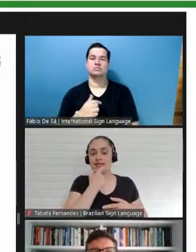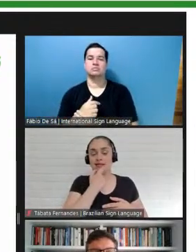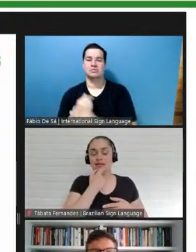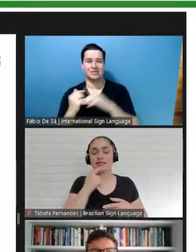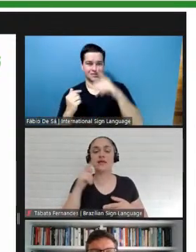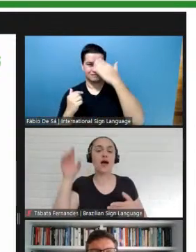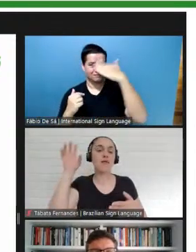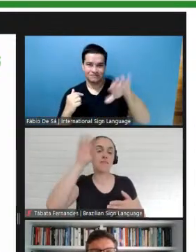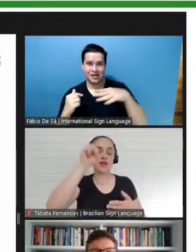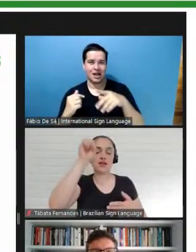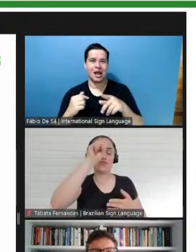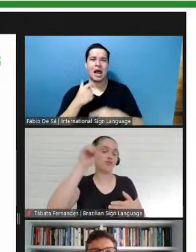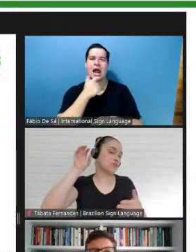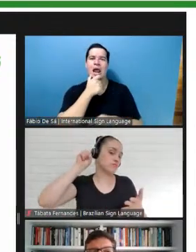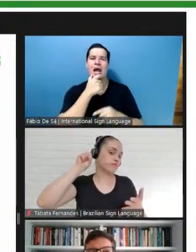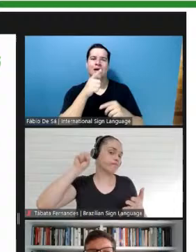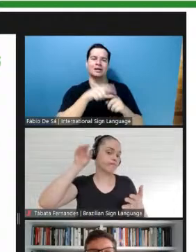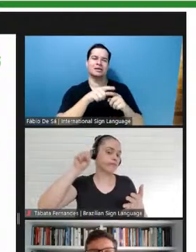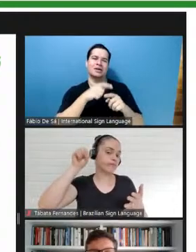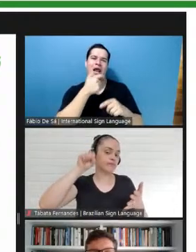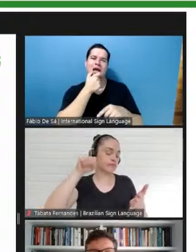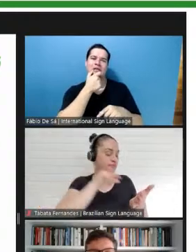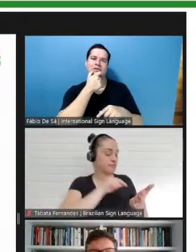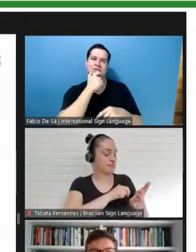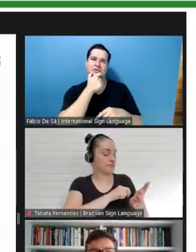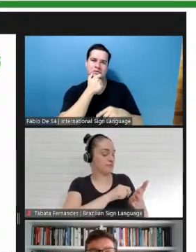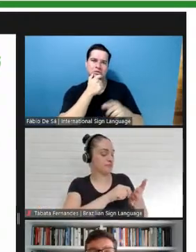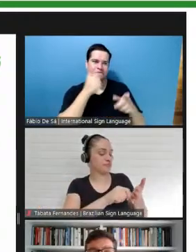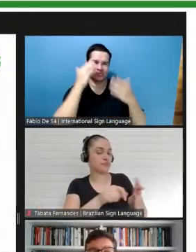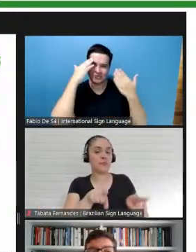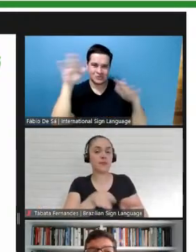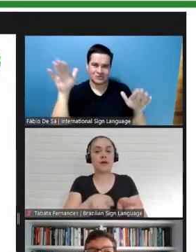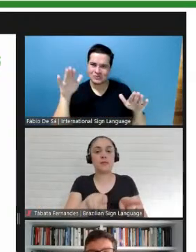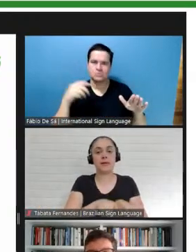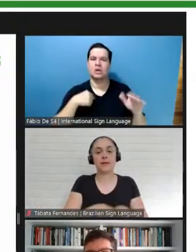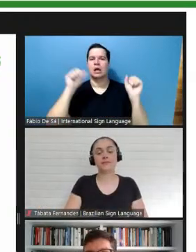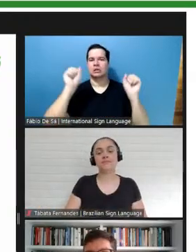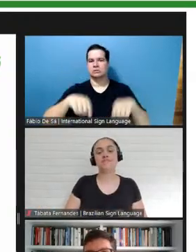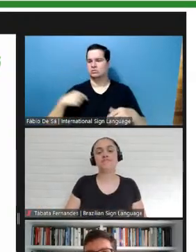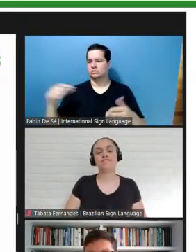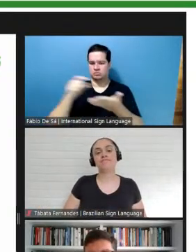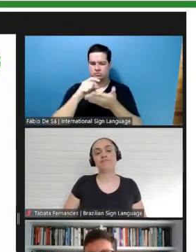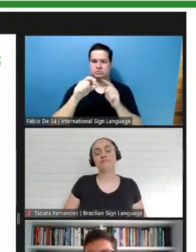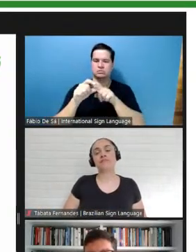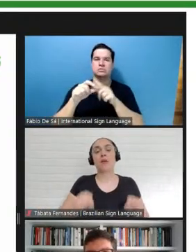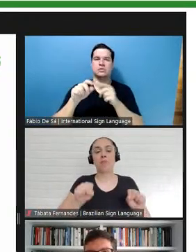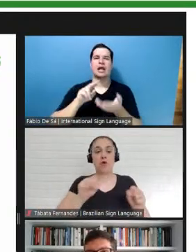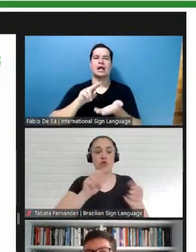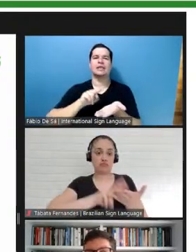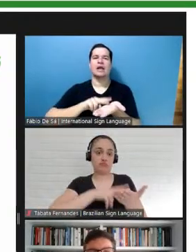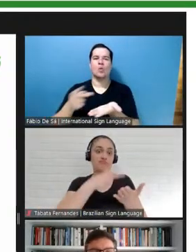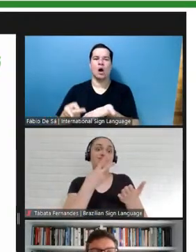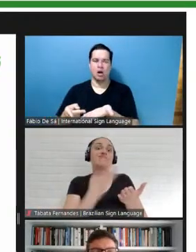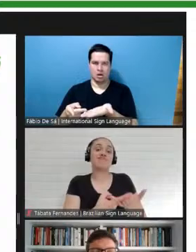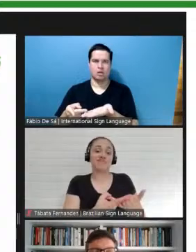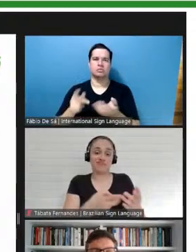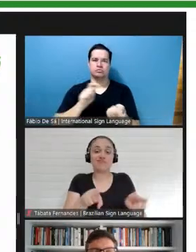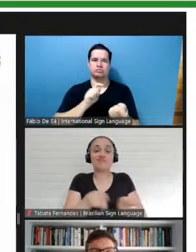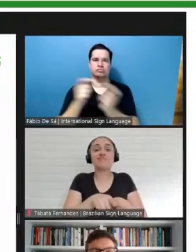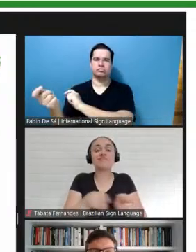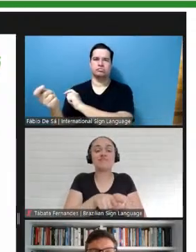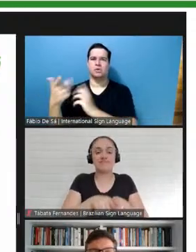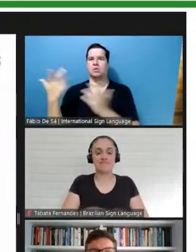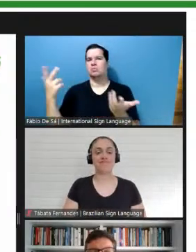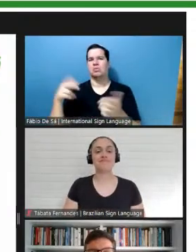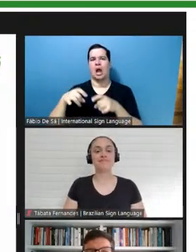technology there as well. ScanMarker is one that will translate. Other things that I use quite extensively are things like